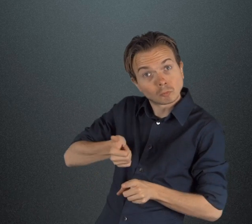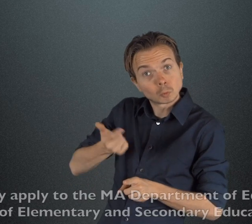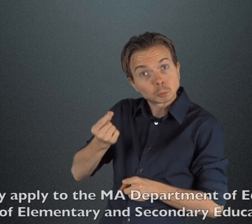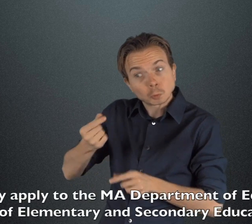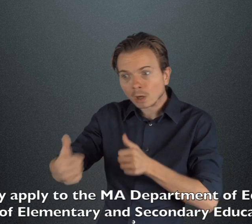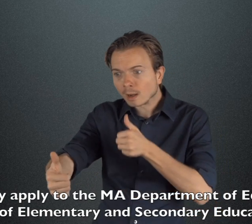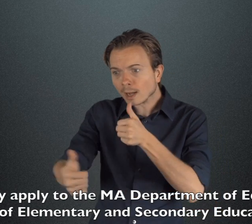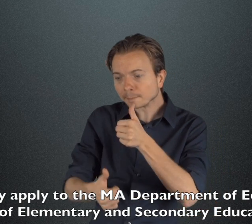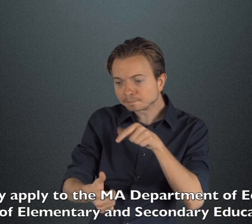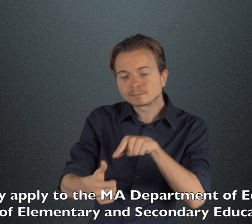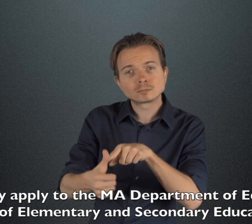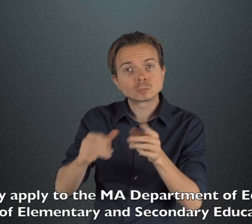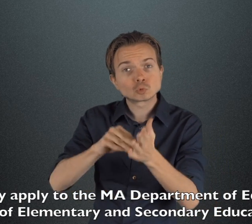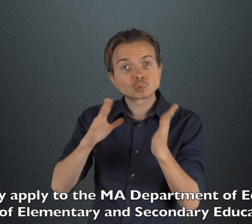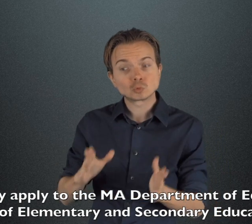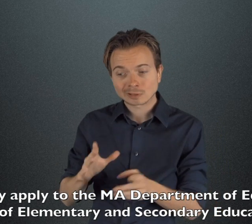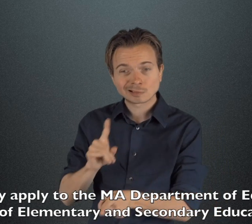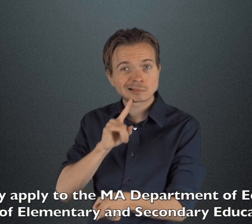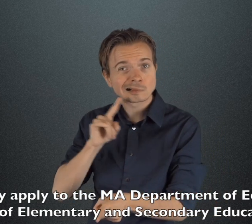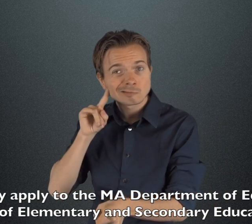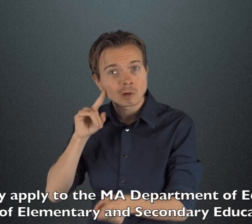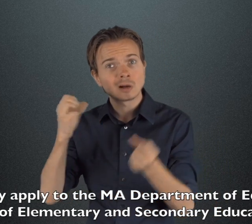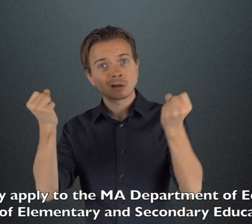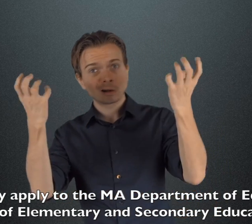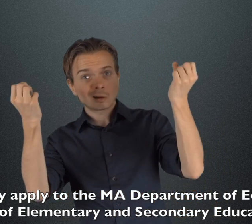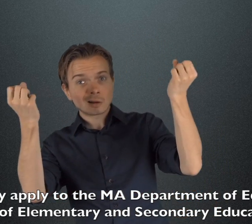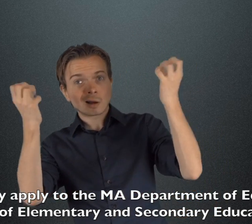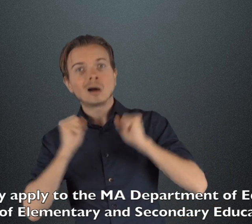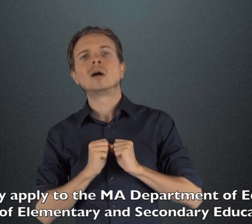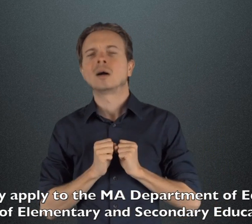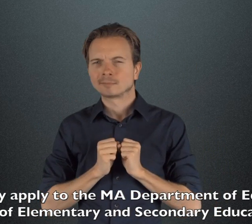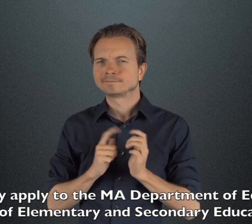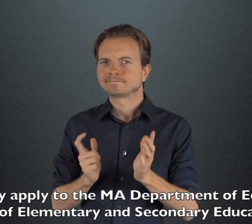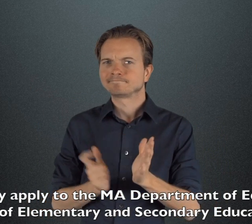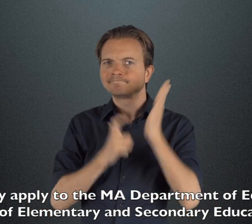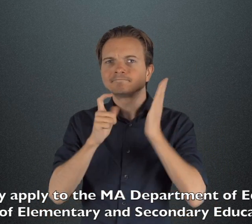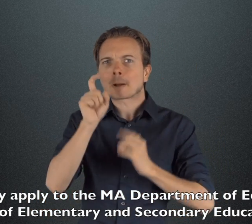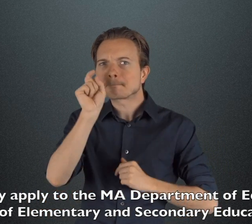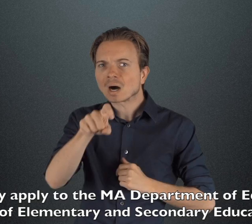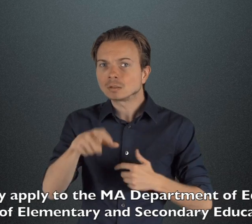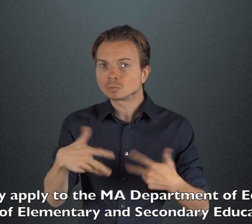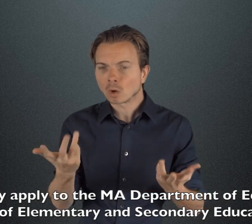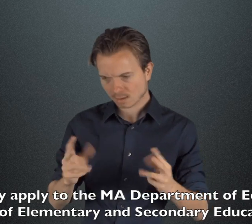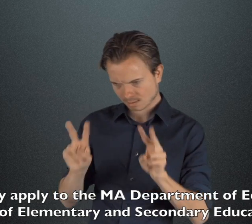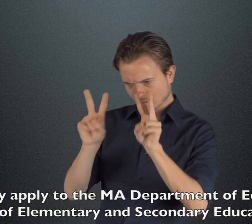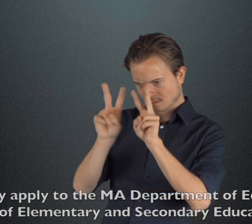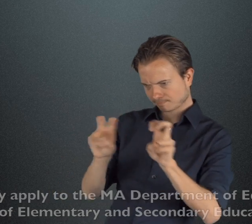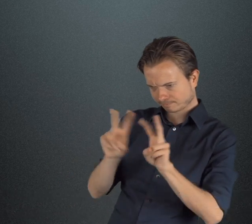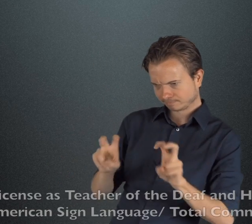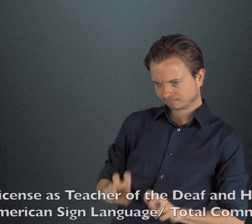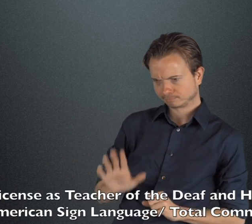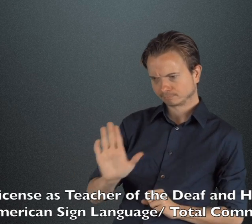they apply to the Massachusetts Department of Education, Department of Elementary and Secondary